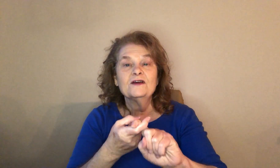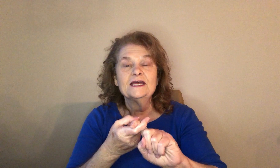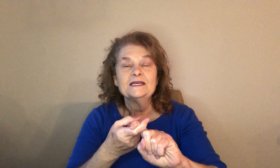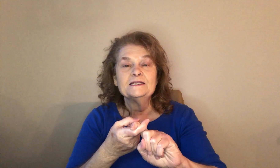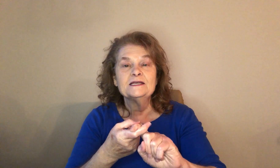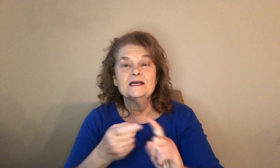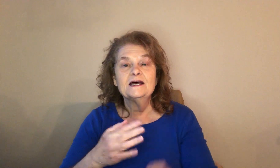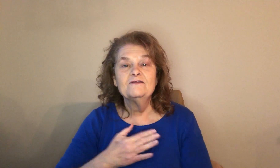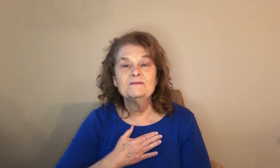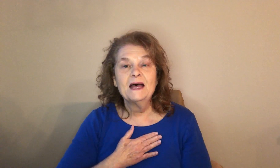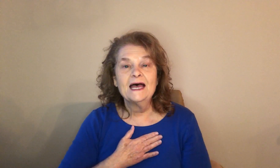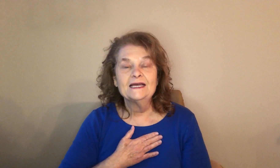friend of mine.